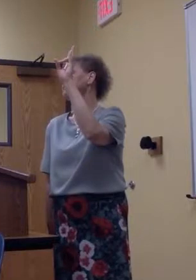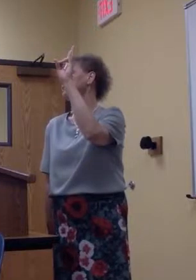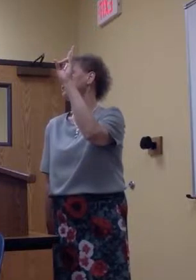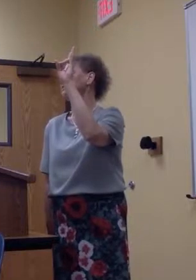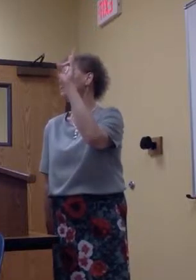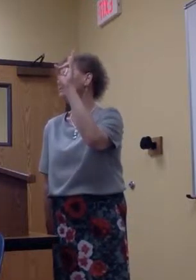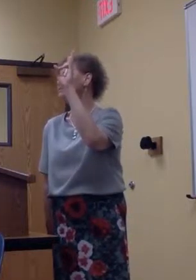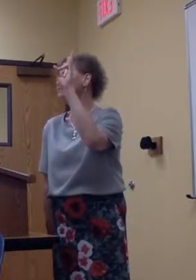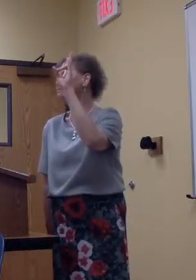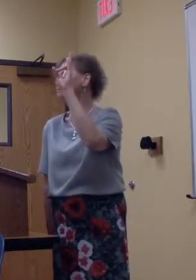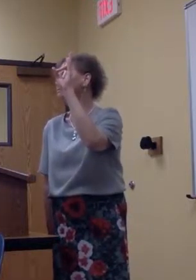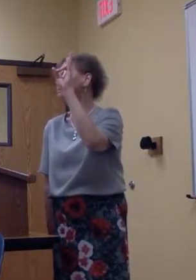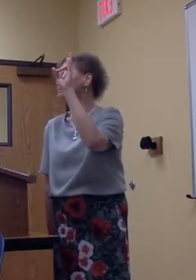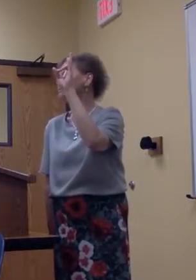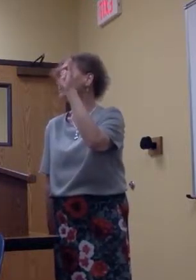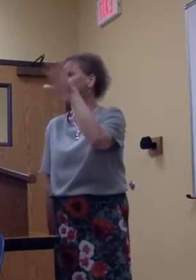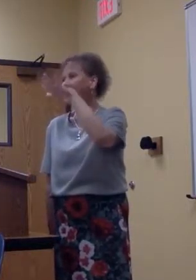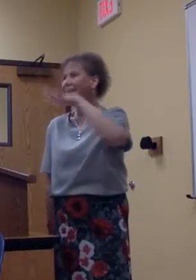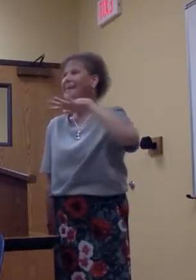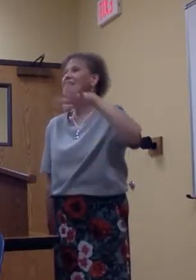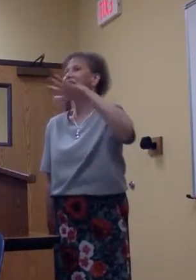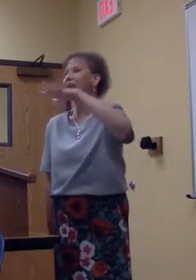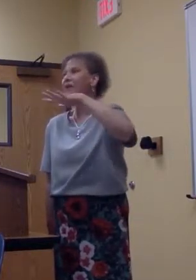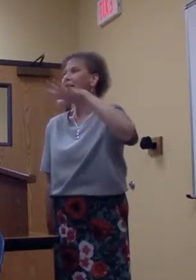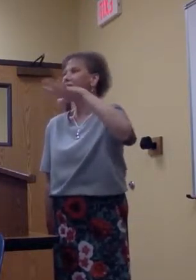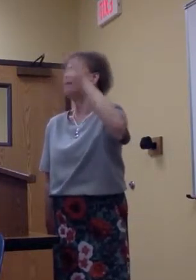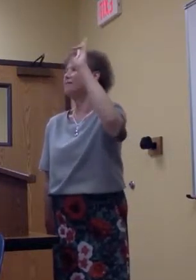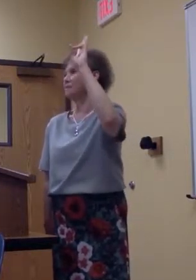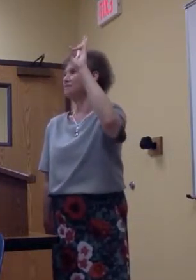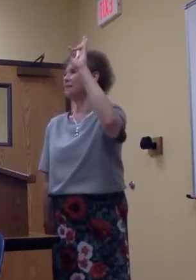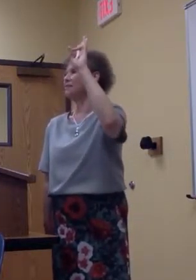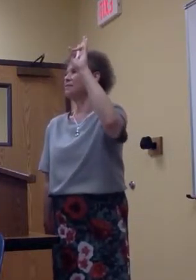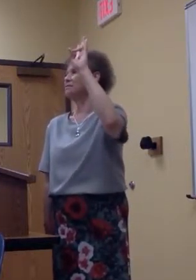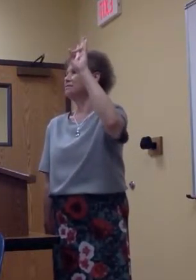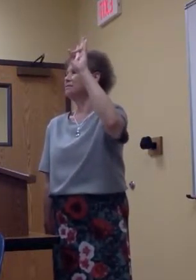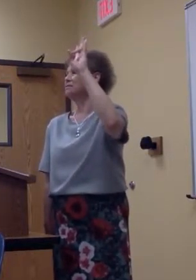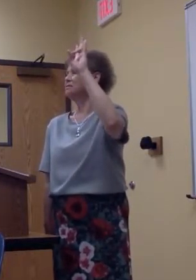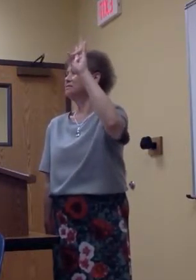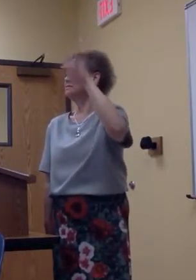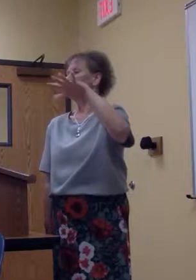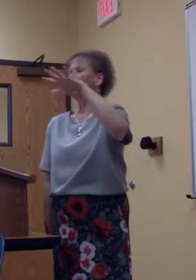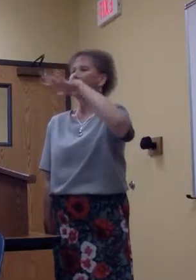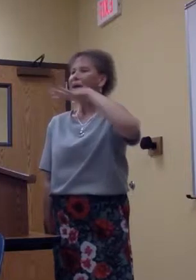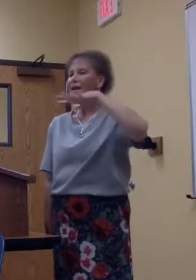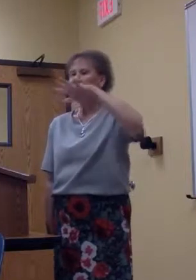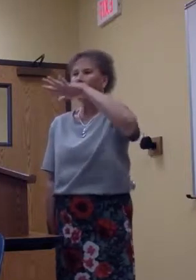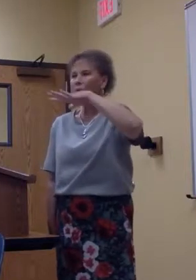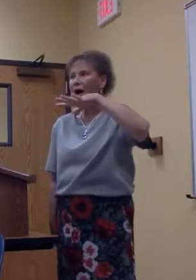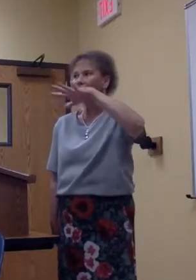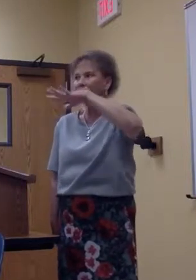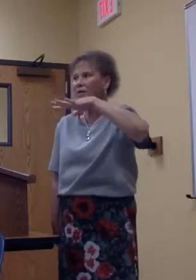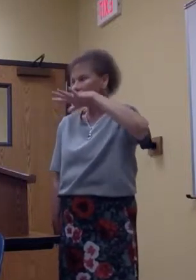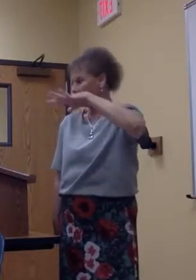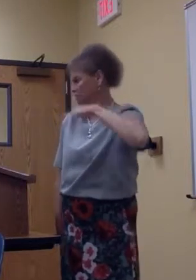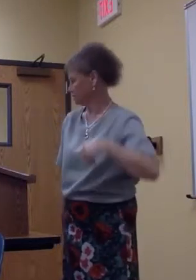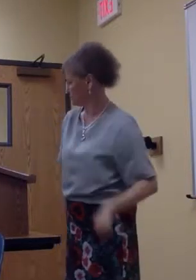Around 7. Right? In the area of 7. So, approximately.